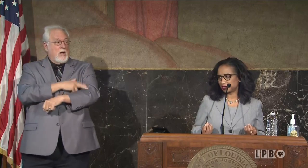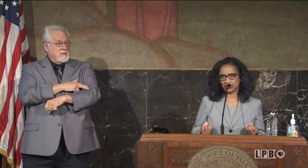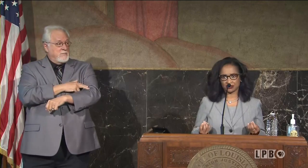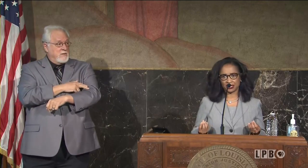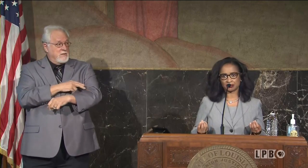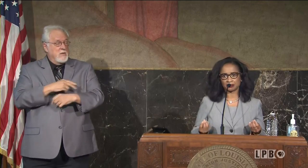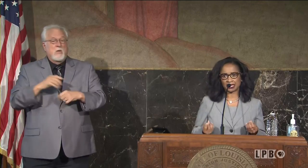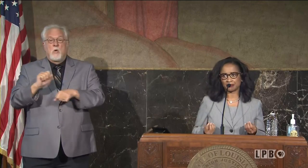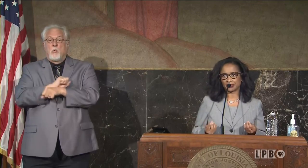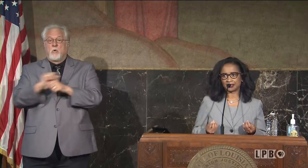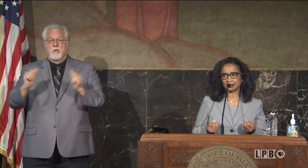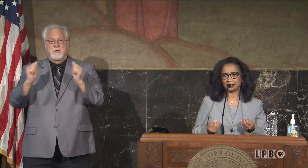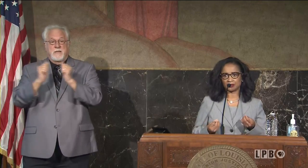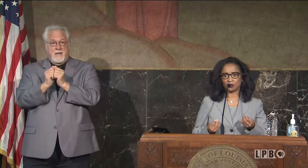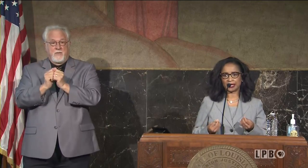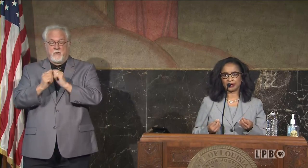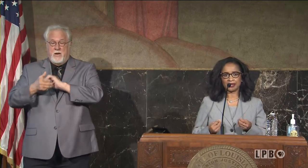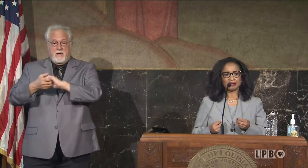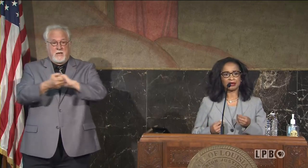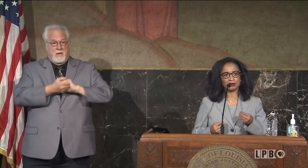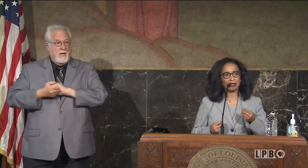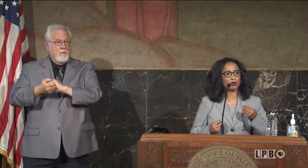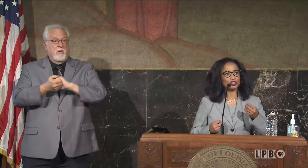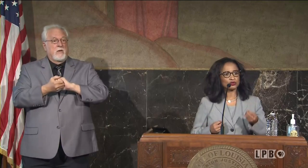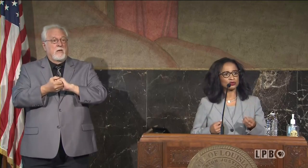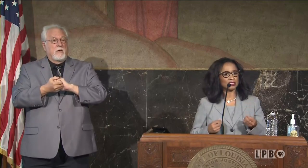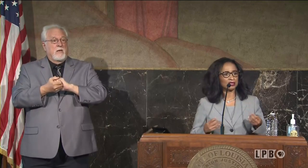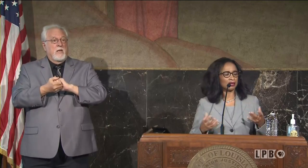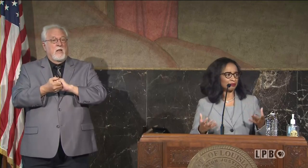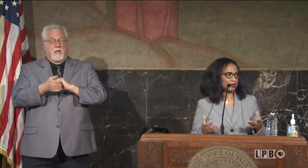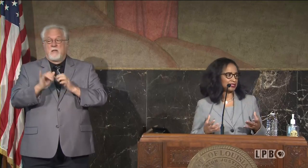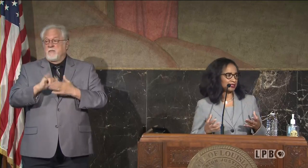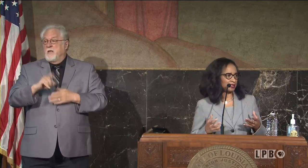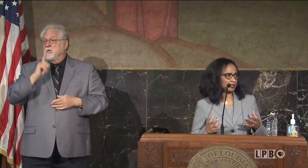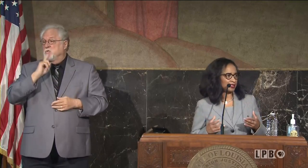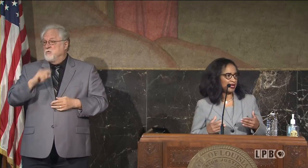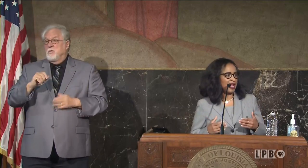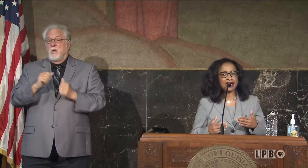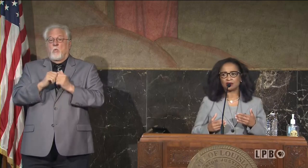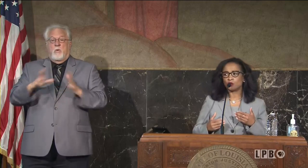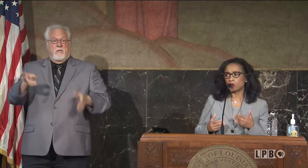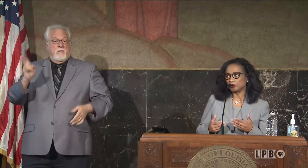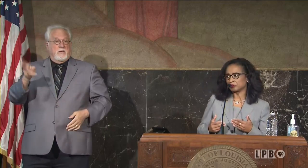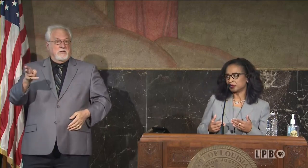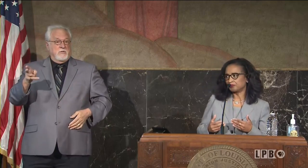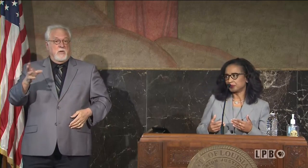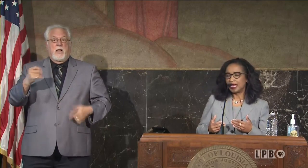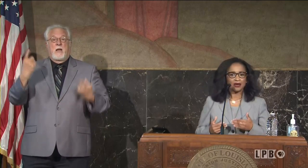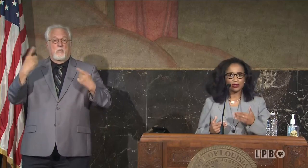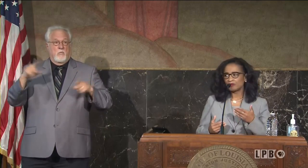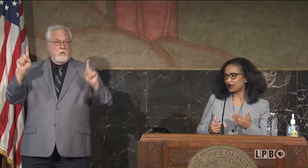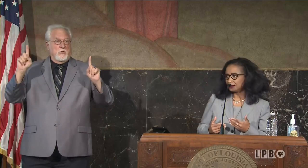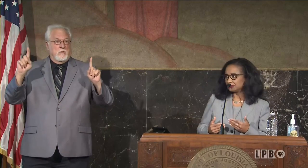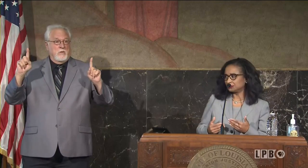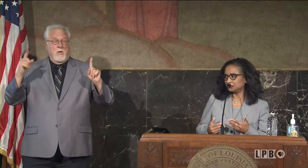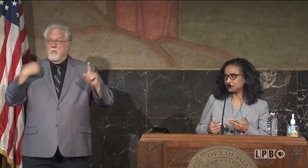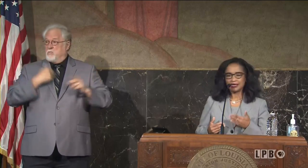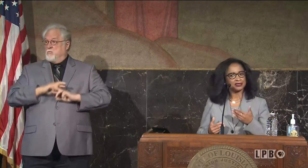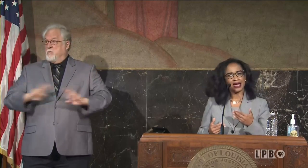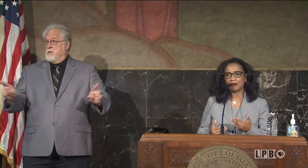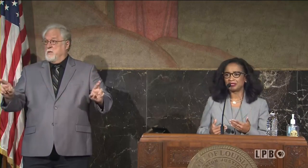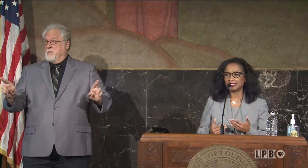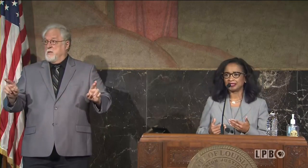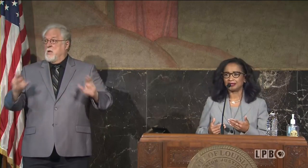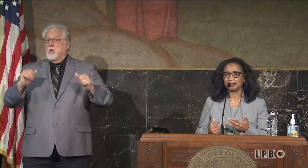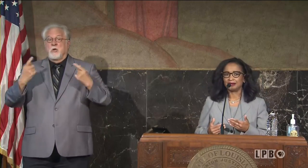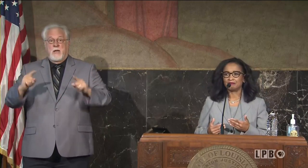came together and collaborated in a way that was truly unprecedented, and it worked. And we're ready. It